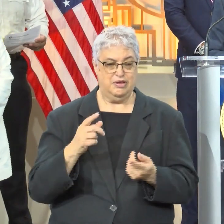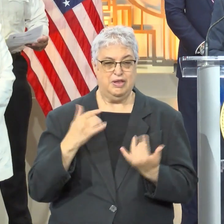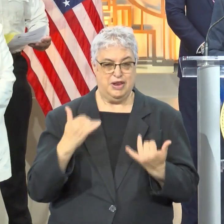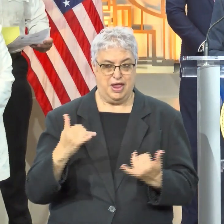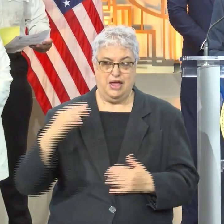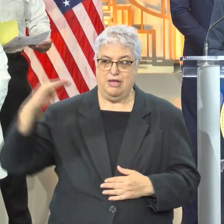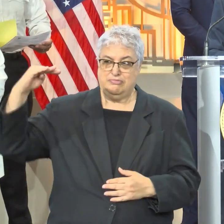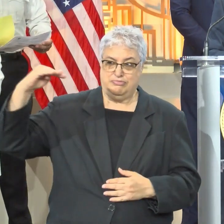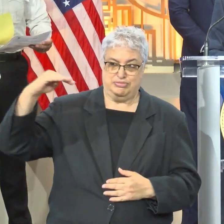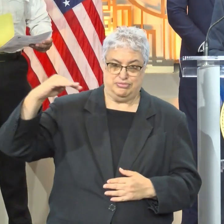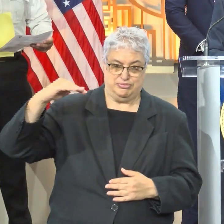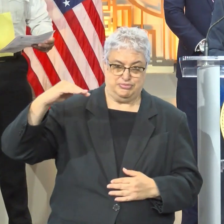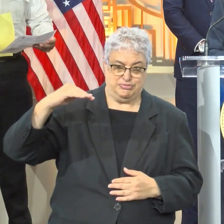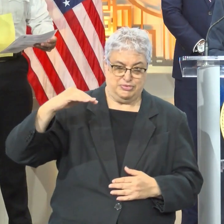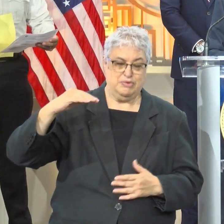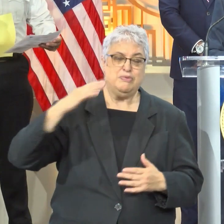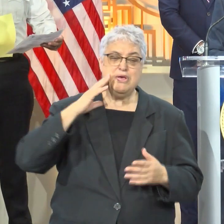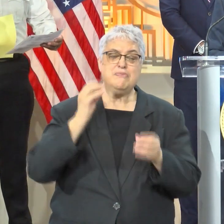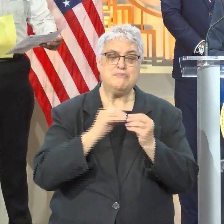trending down